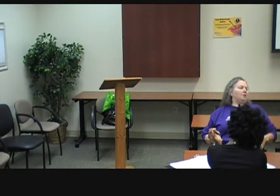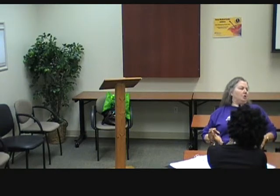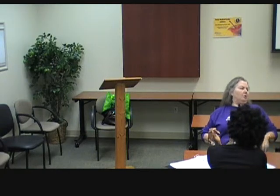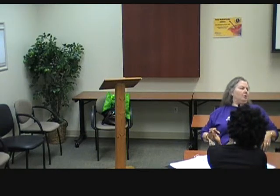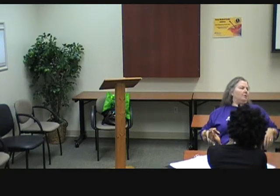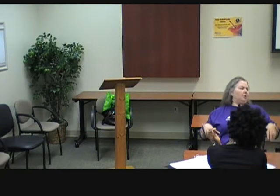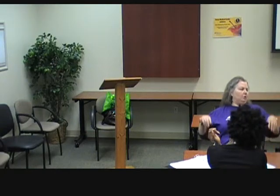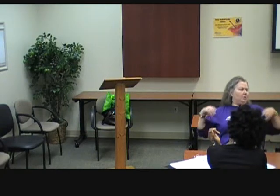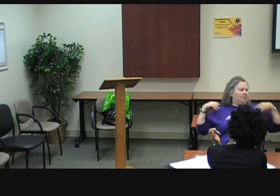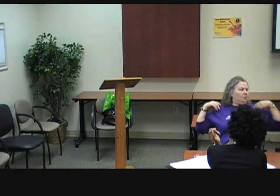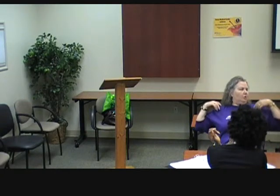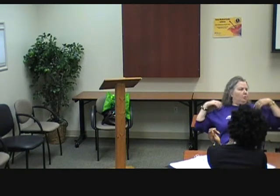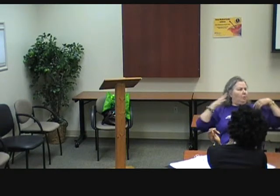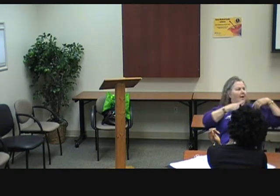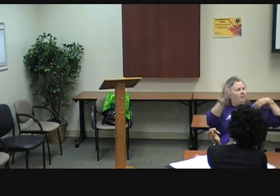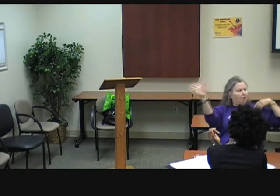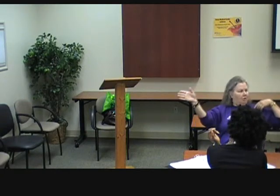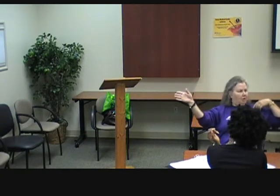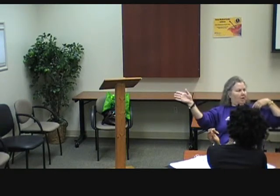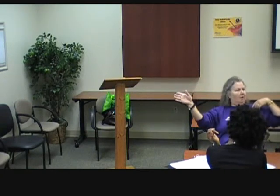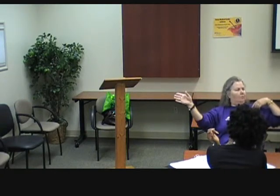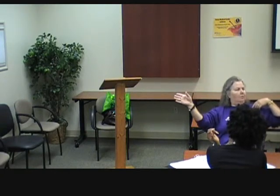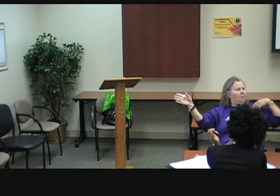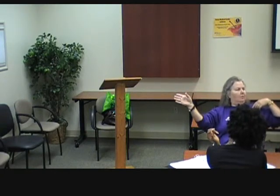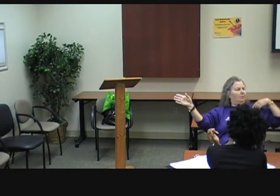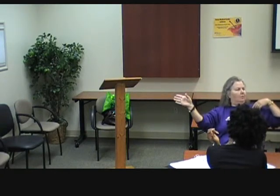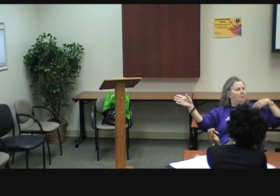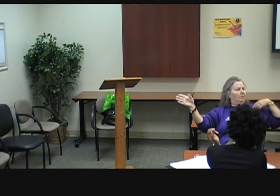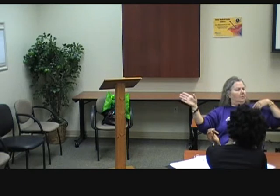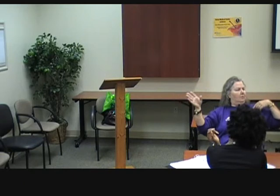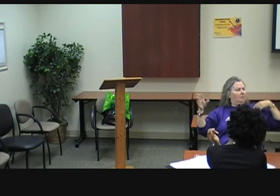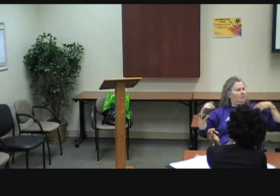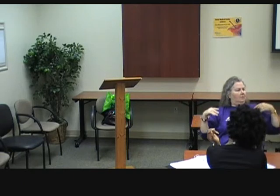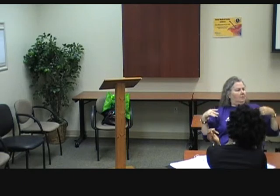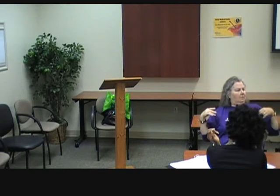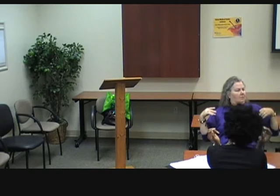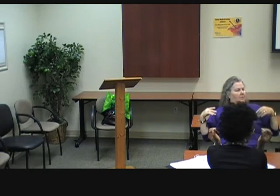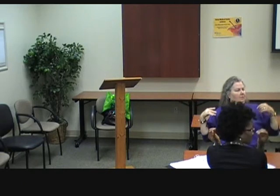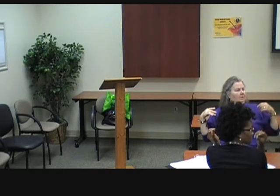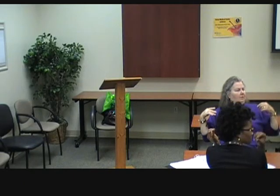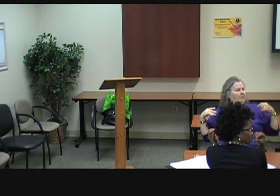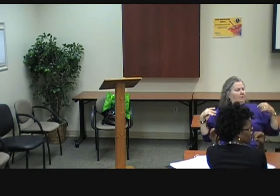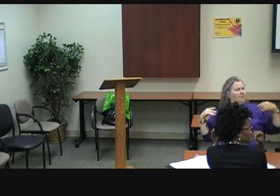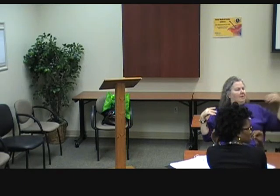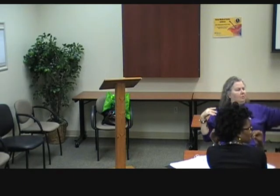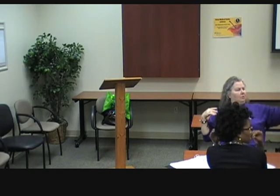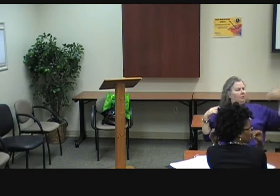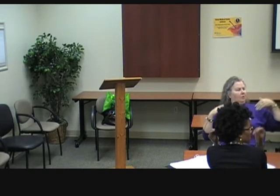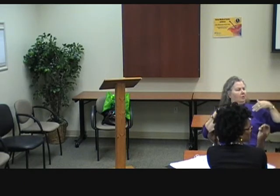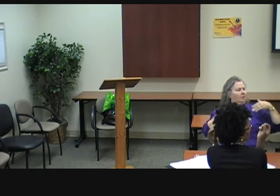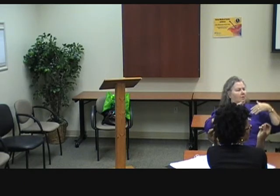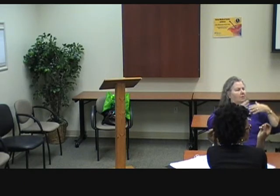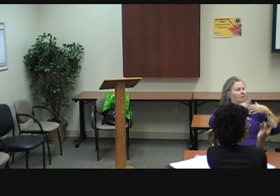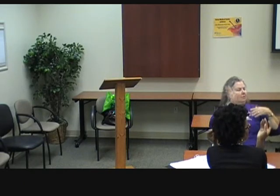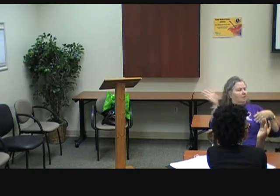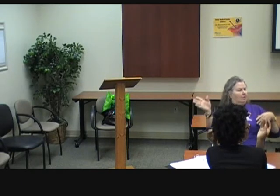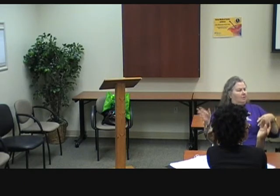is you turn right on Jodico. I'm sorry, I wrote. Come out Say, Noah's Ark. Like what? you go all the way